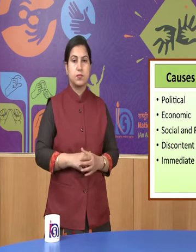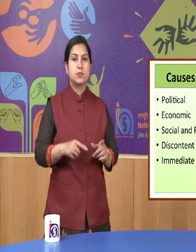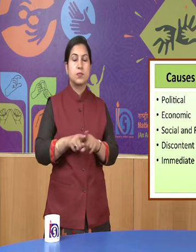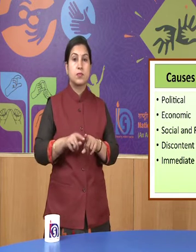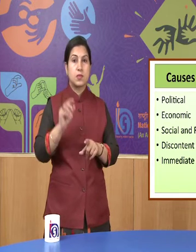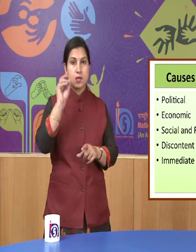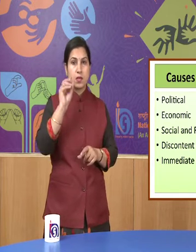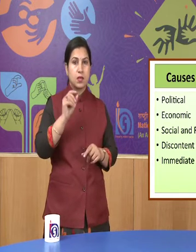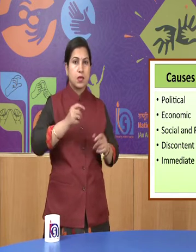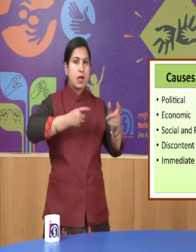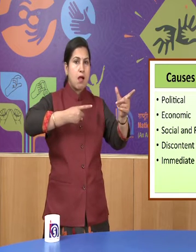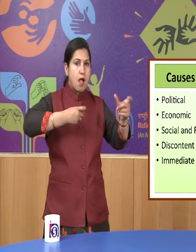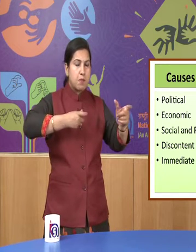was discontent of army.